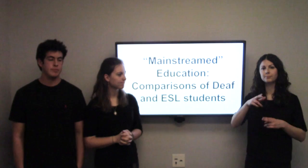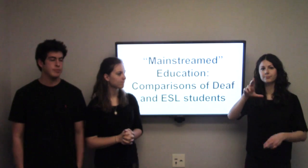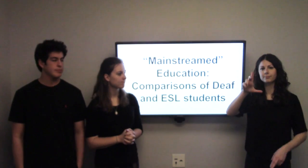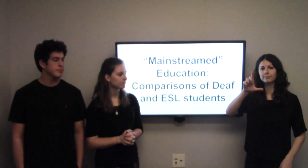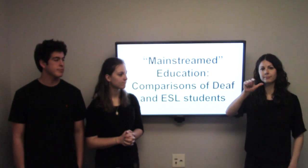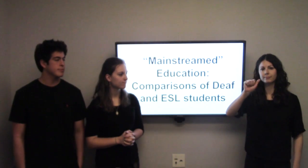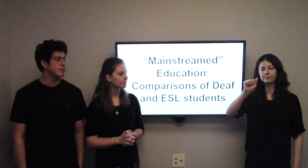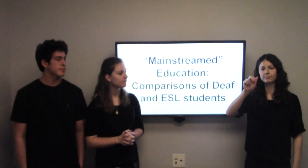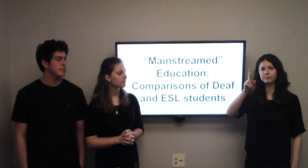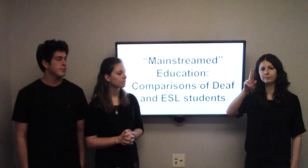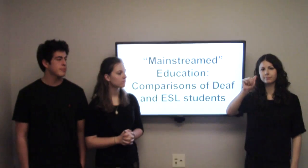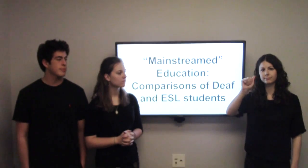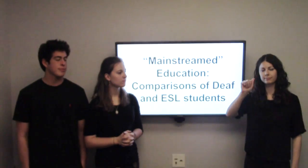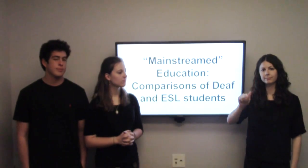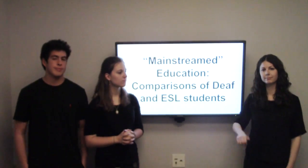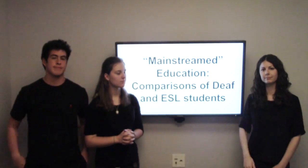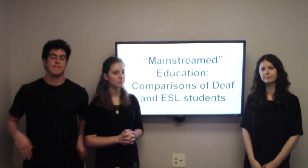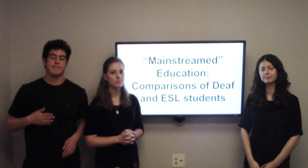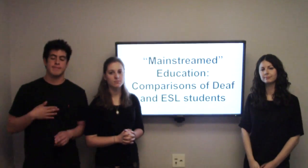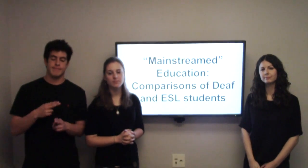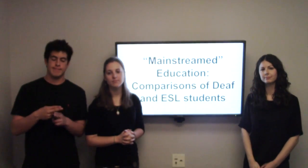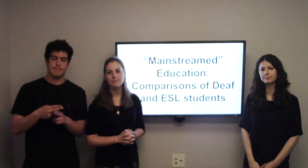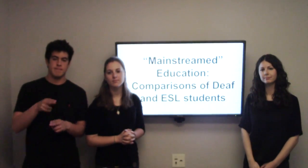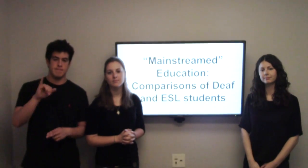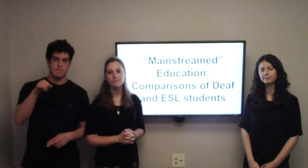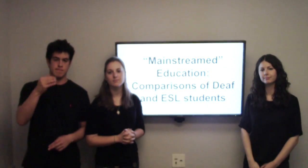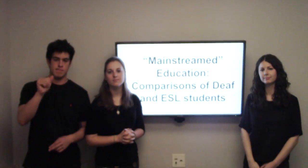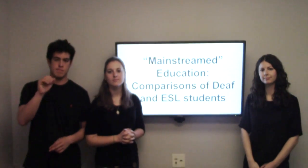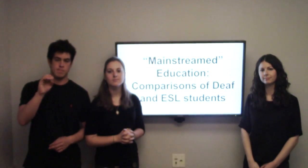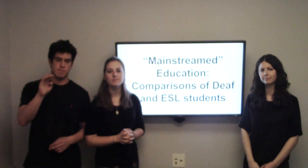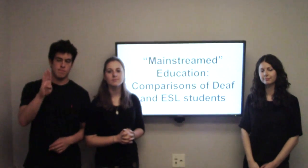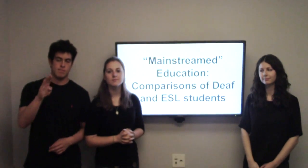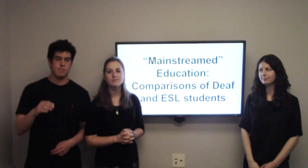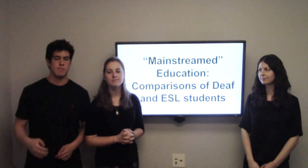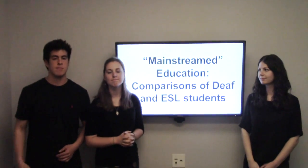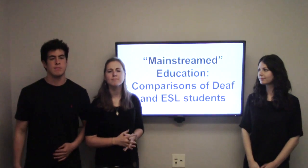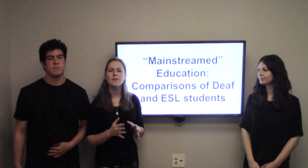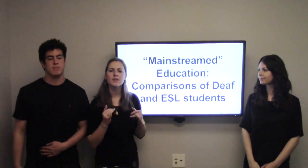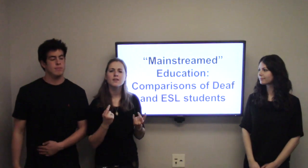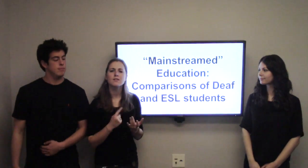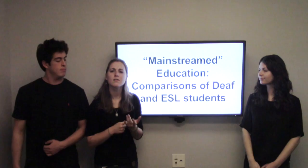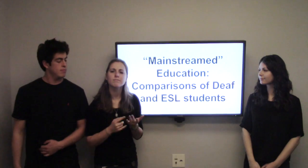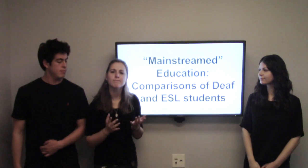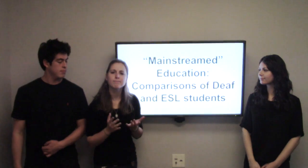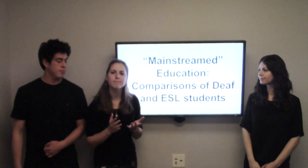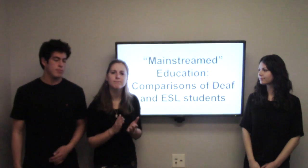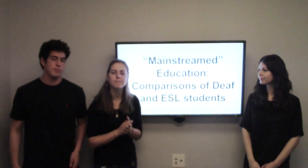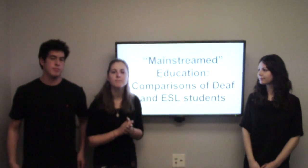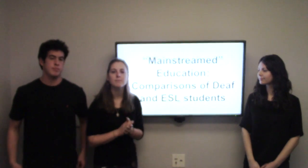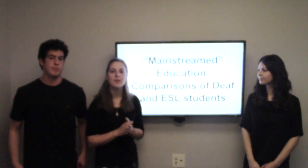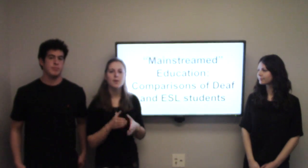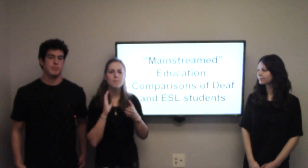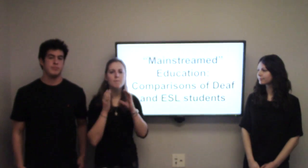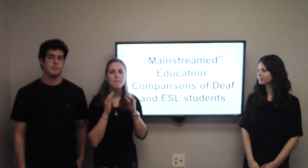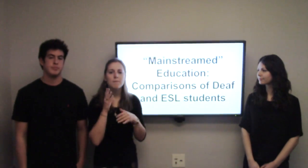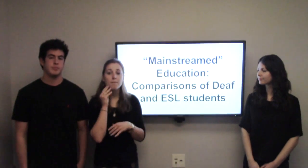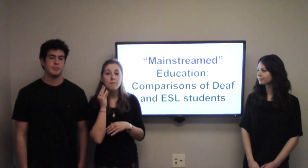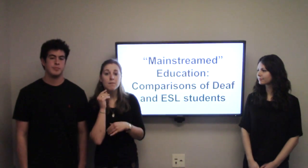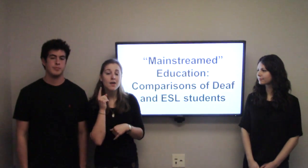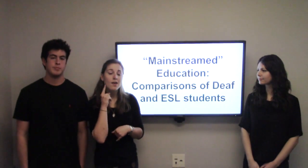My name is Laura. My name is Jacob. What are we discussing today? We're comparing the experiences